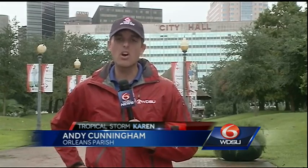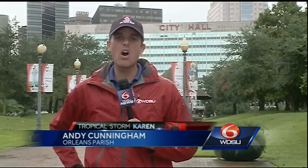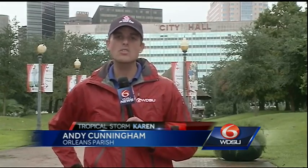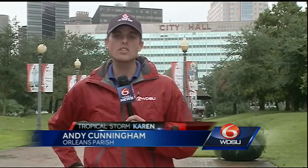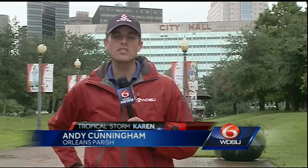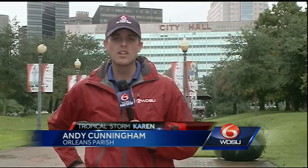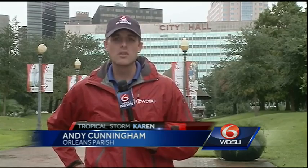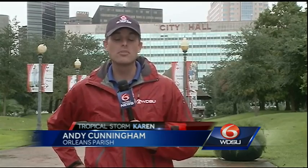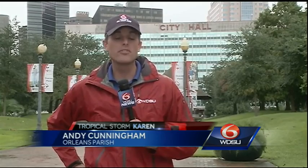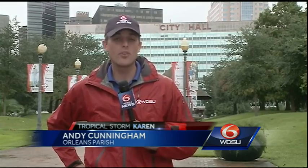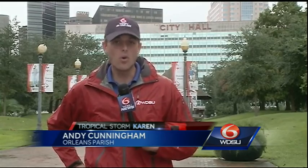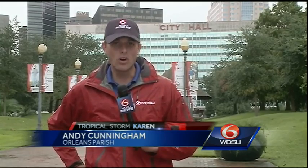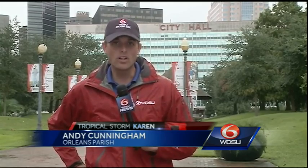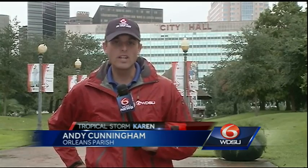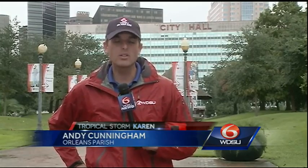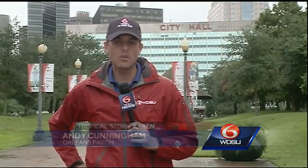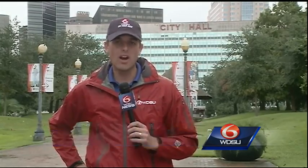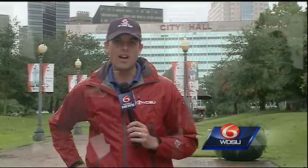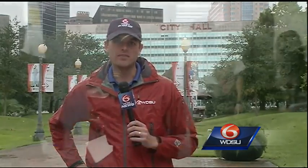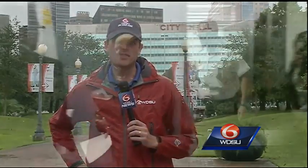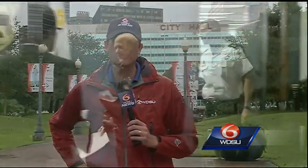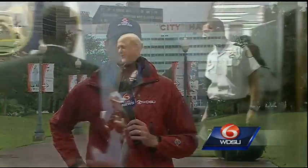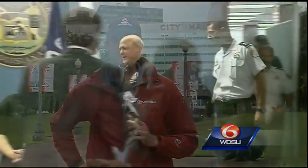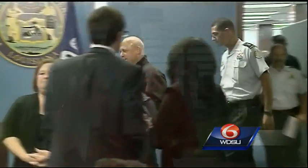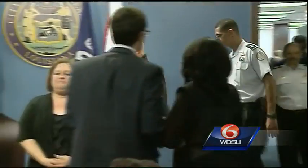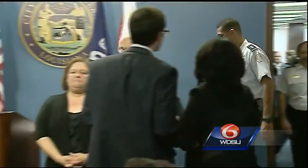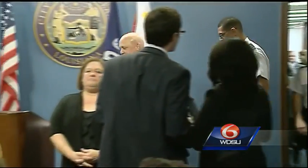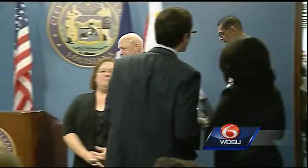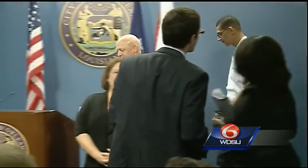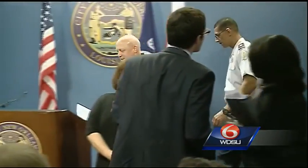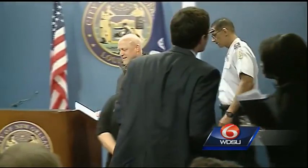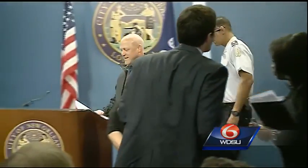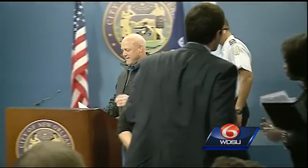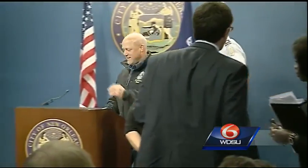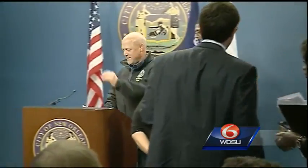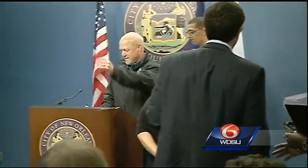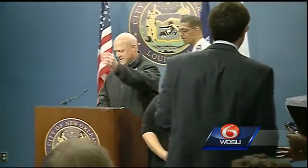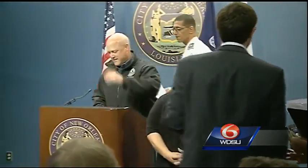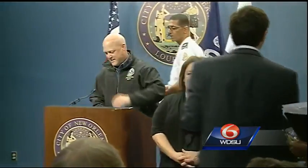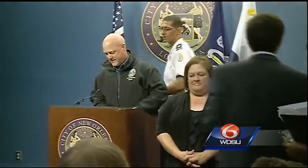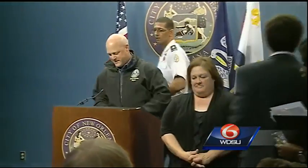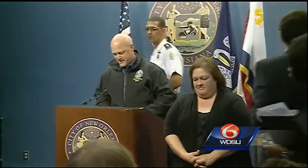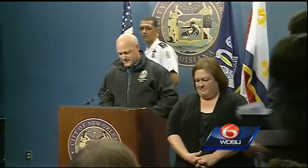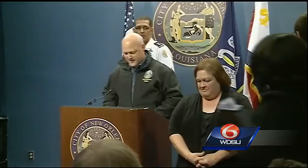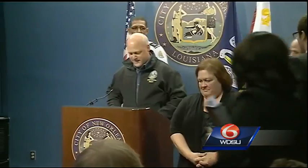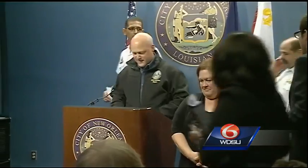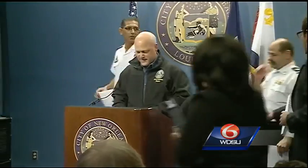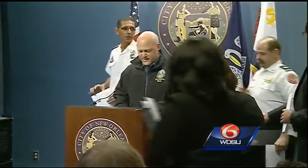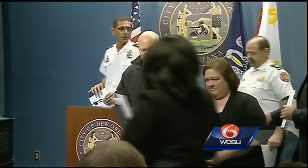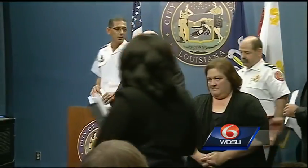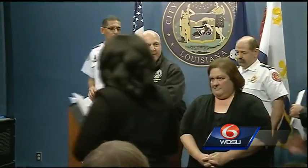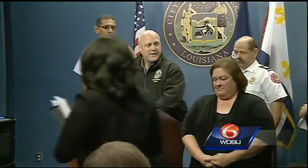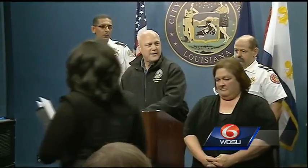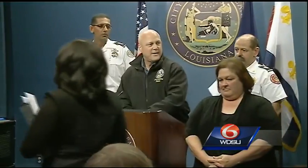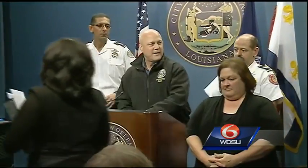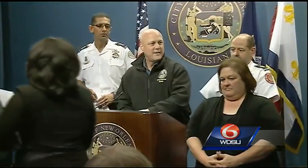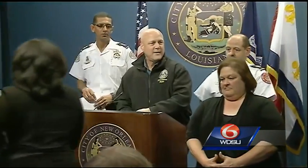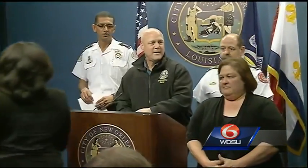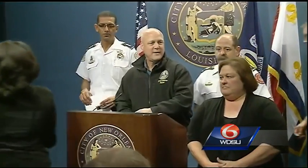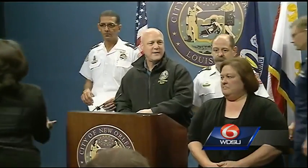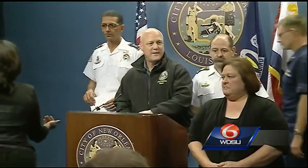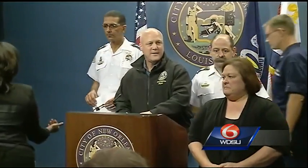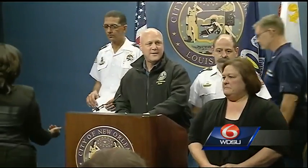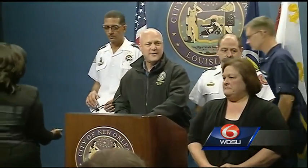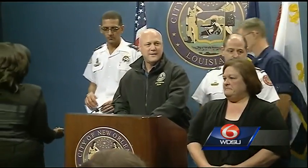necessary precautions before it arrives. In response to Tropical Storm Karen, Mayor Landrieu and numerous other city and